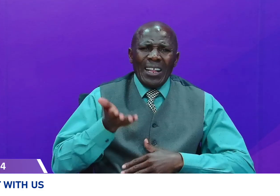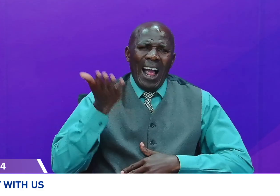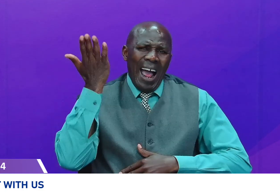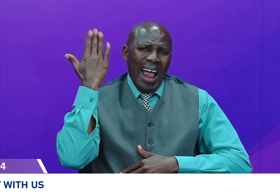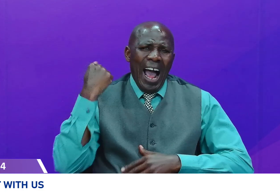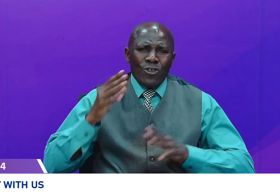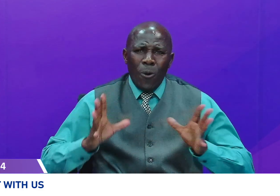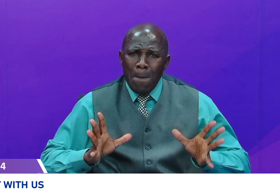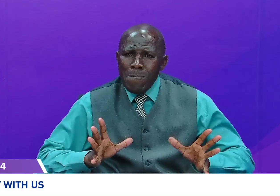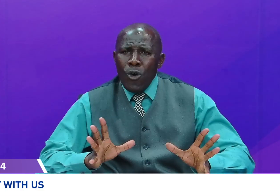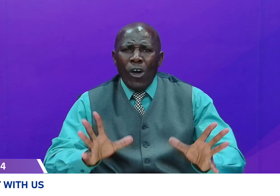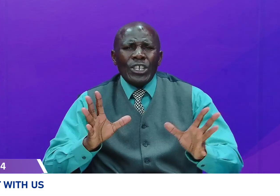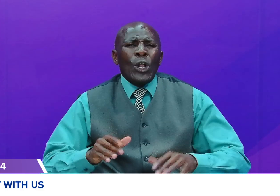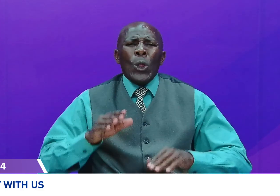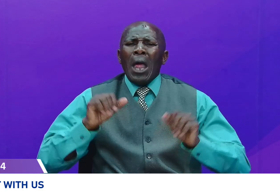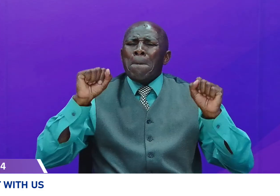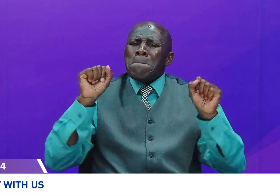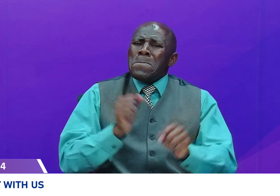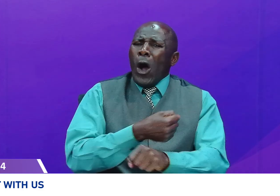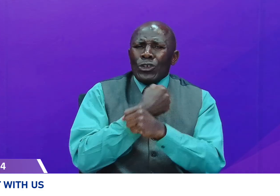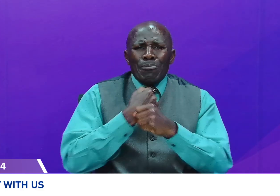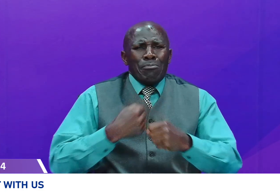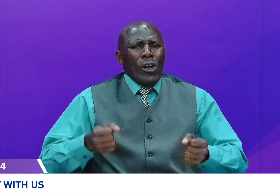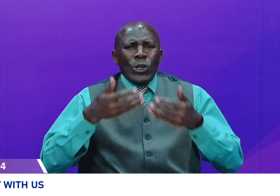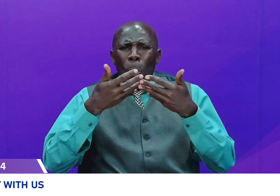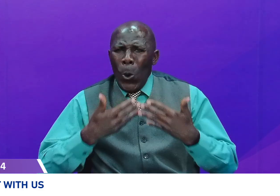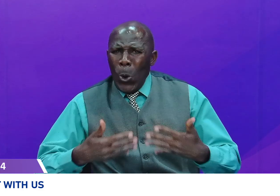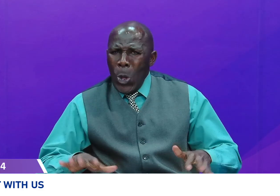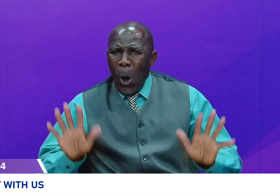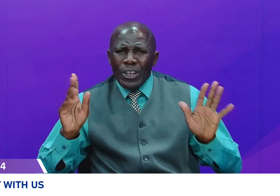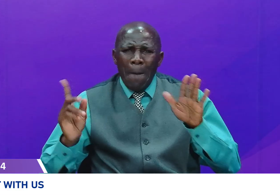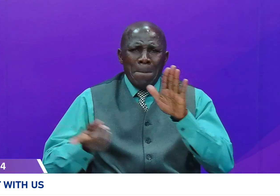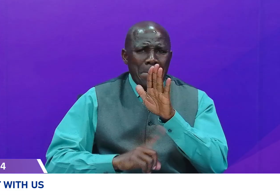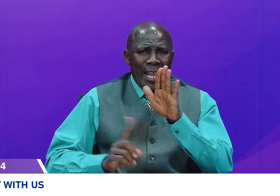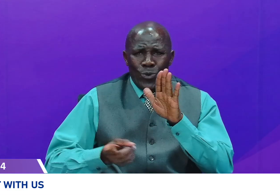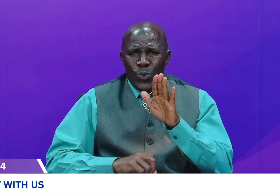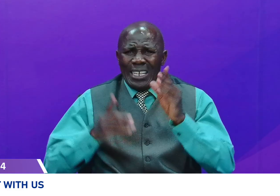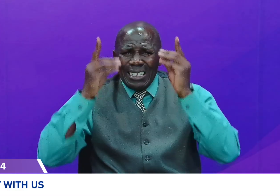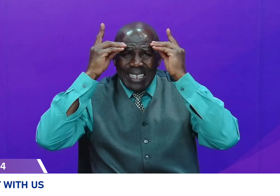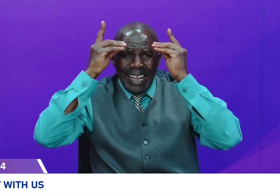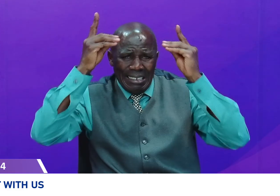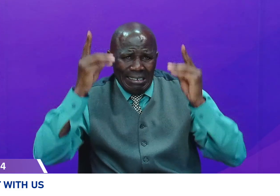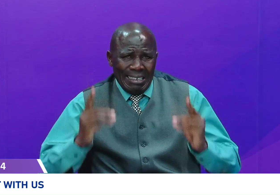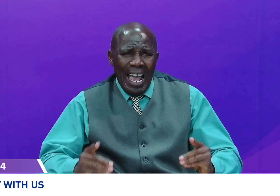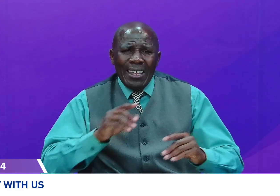He maintained that the reforms will remain in force unless Cabinet decides otherwise, underscoring